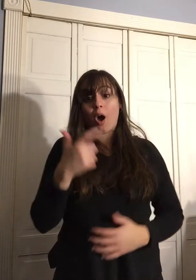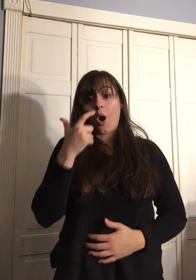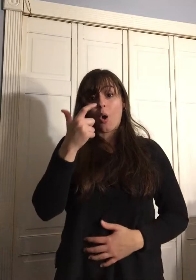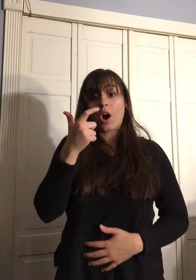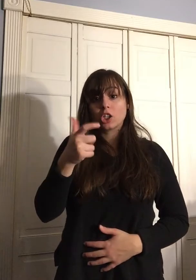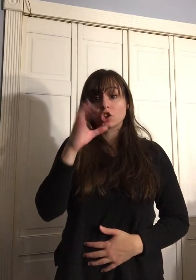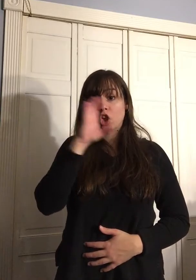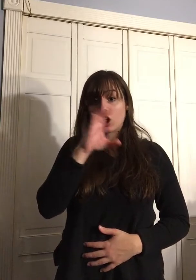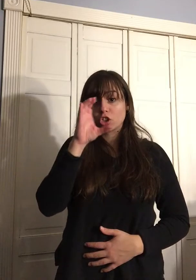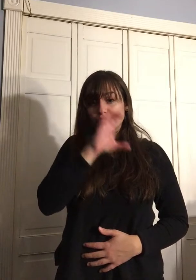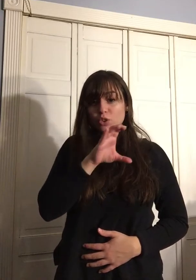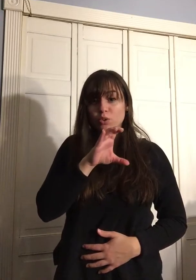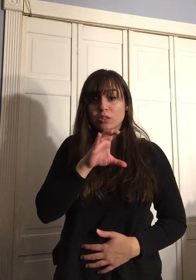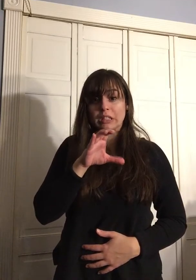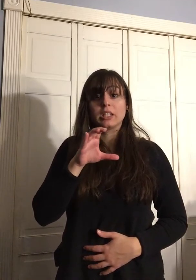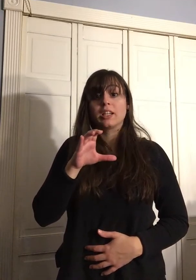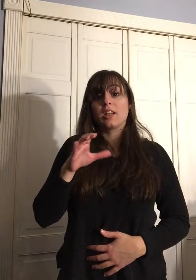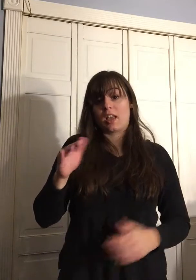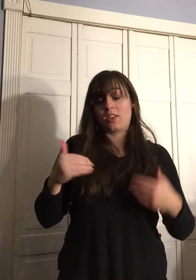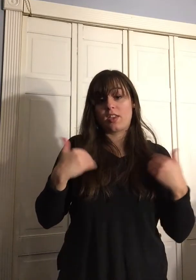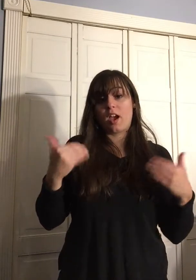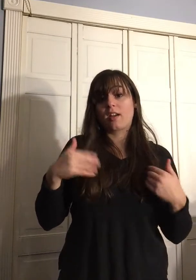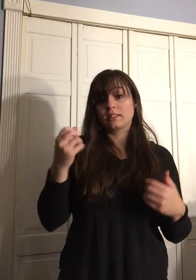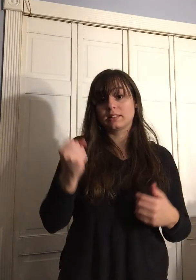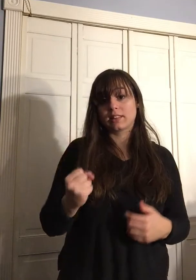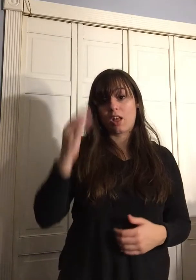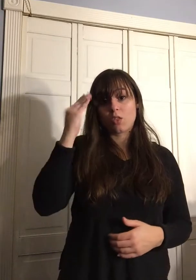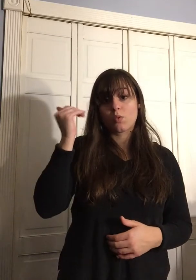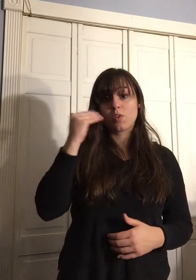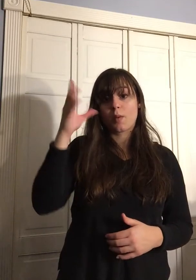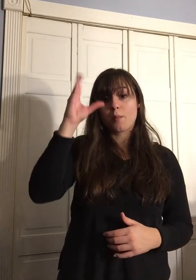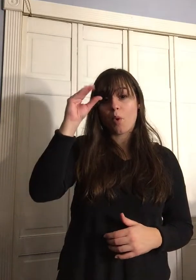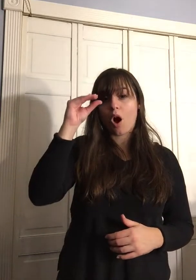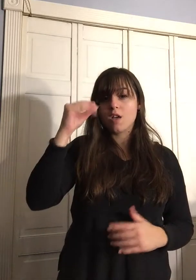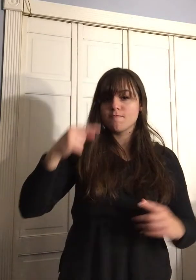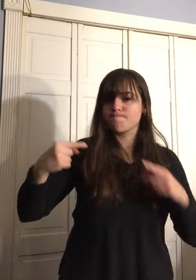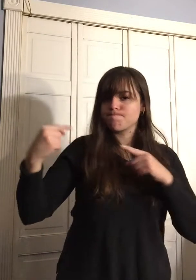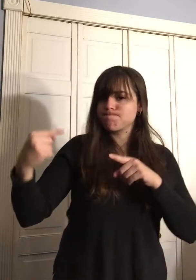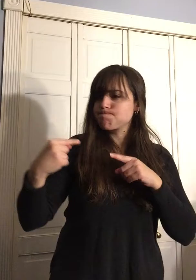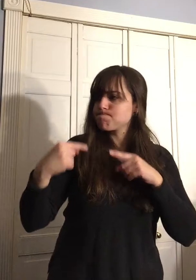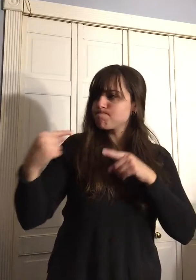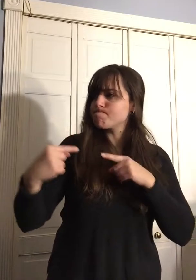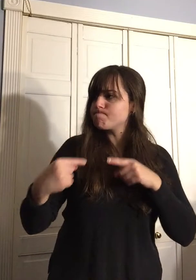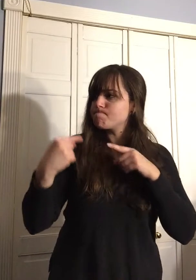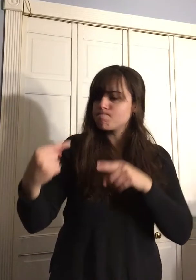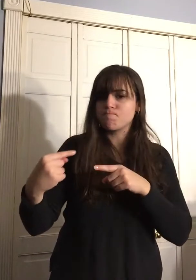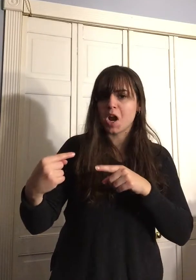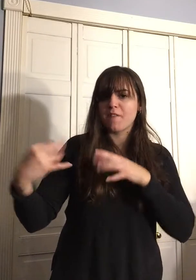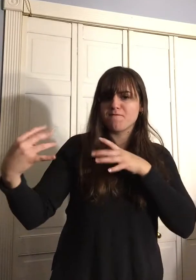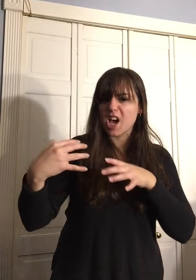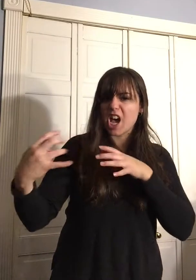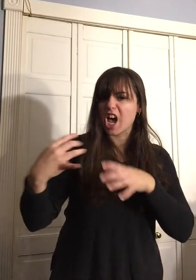Korean spies because he just said, "I don't like communists." Or I watched this